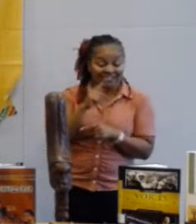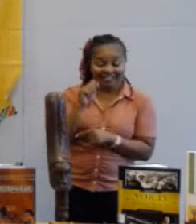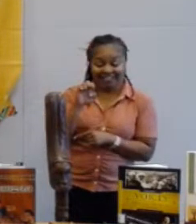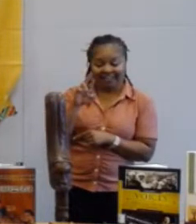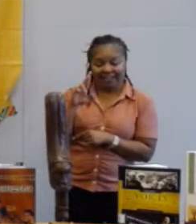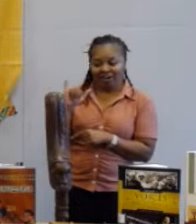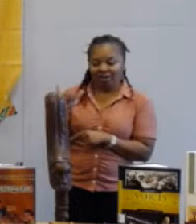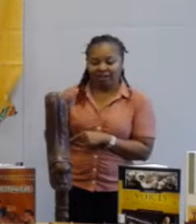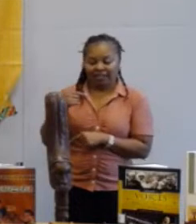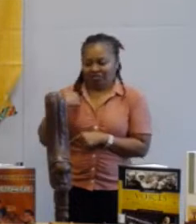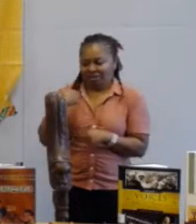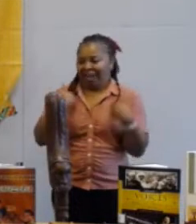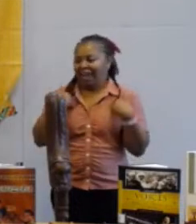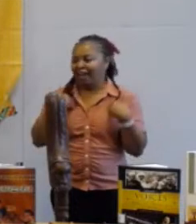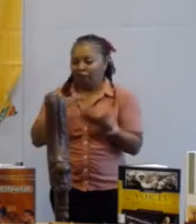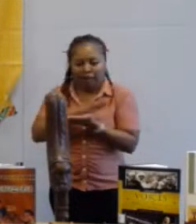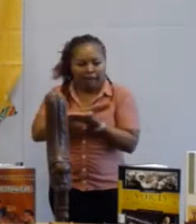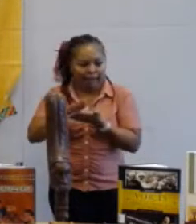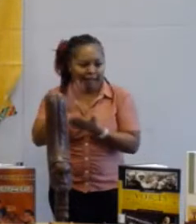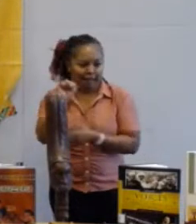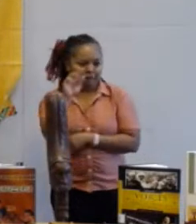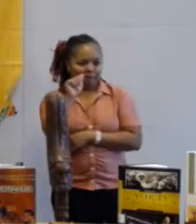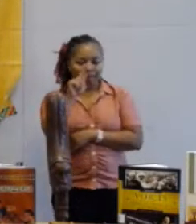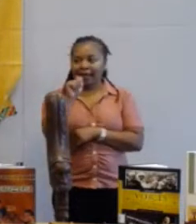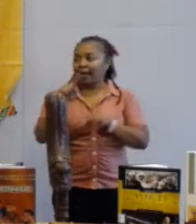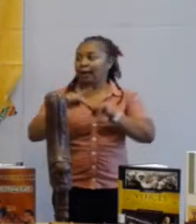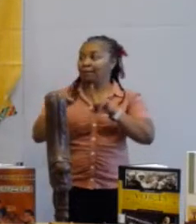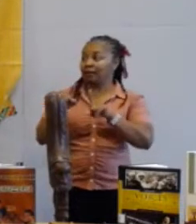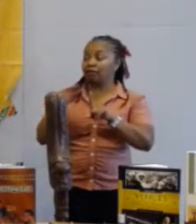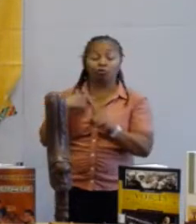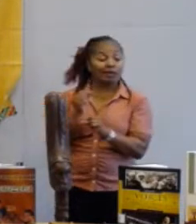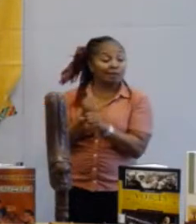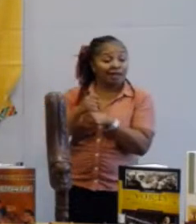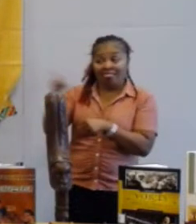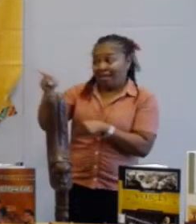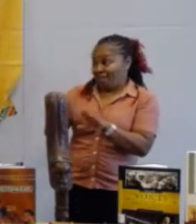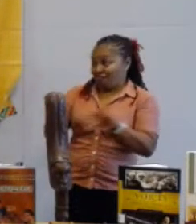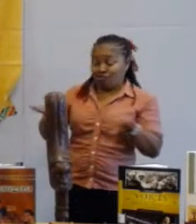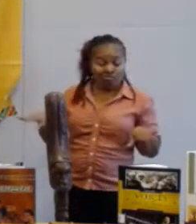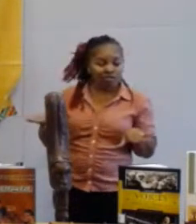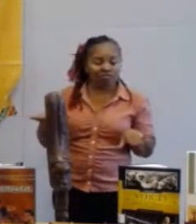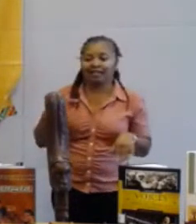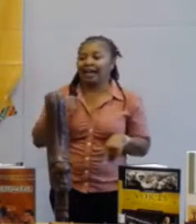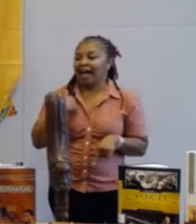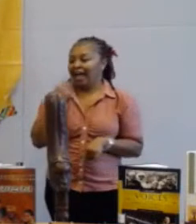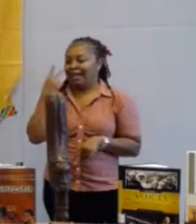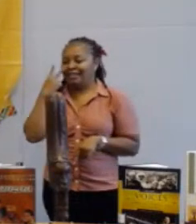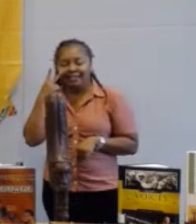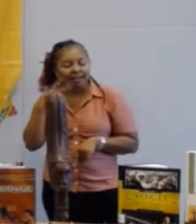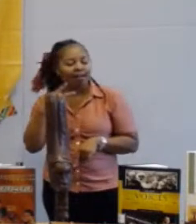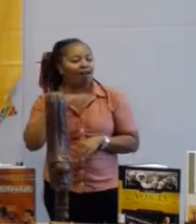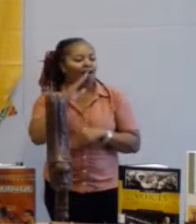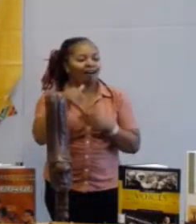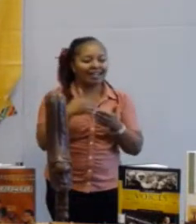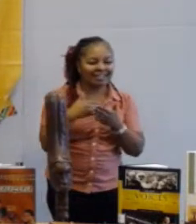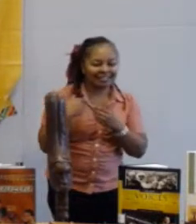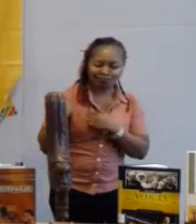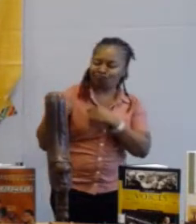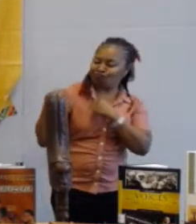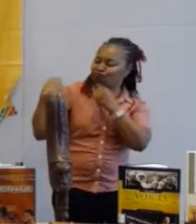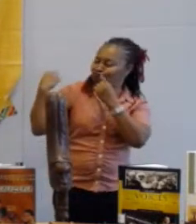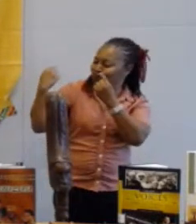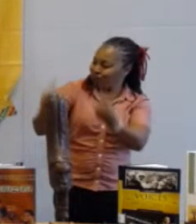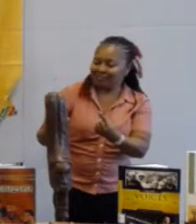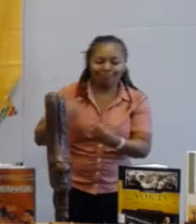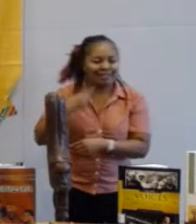but we've created something for the children, and this has been going around for years and years. I see they have copies of it on Facebook